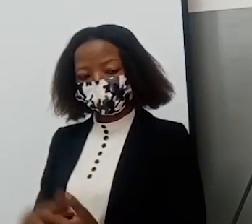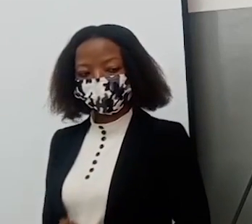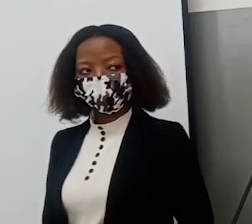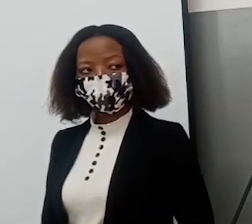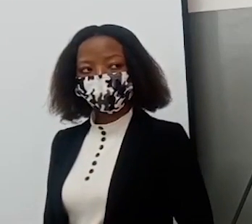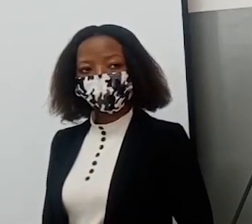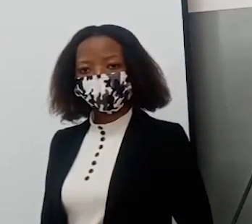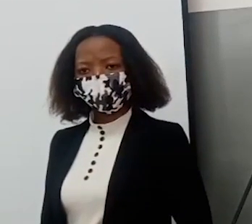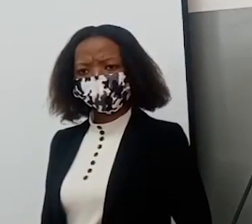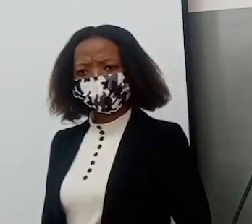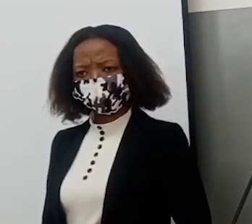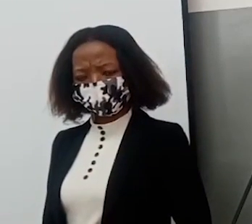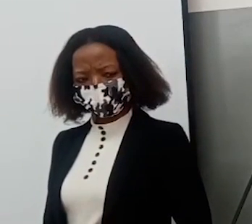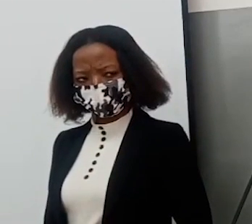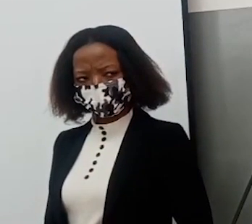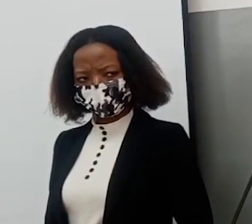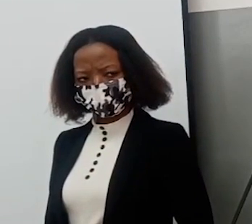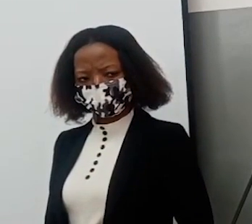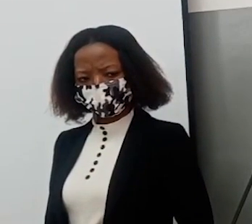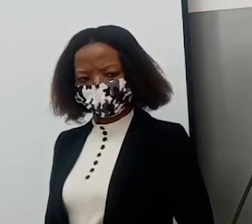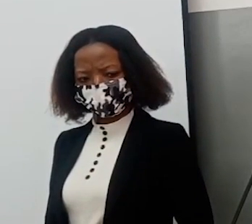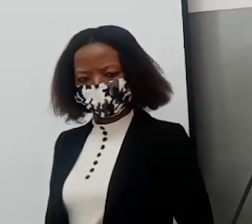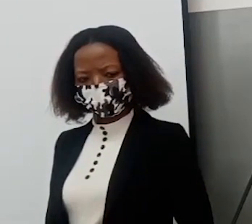20,980. And for our targeted